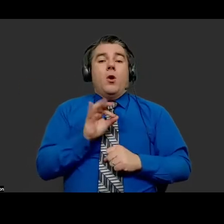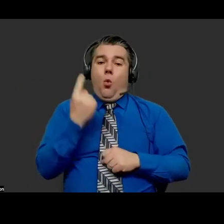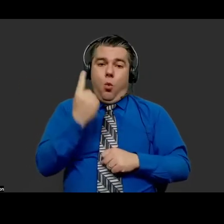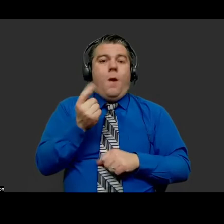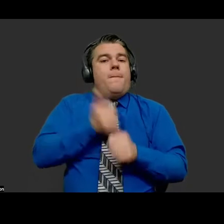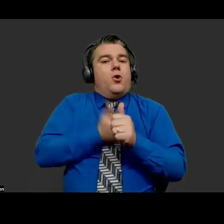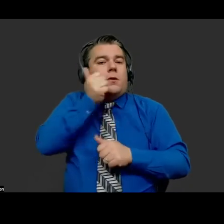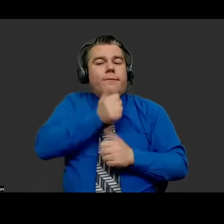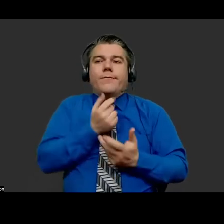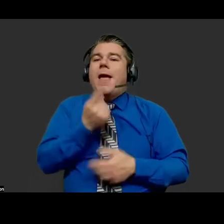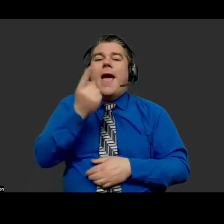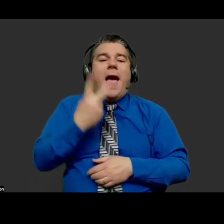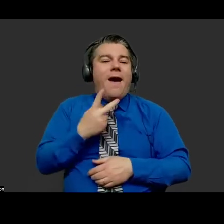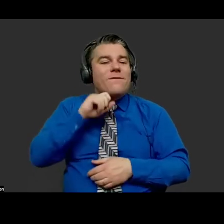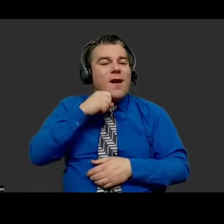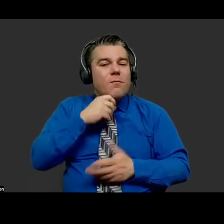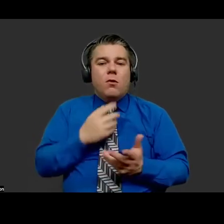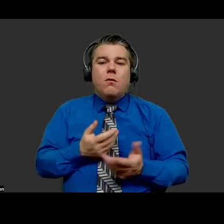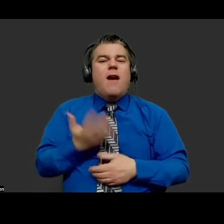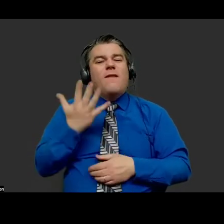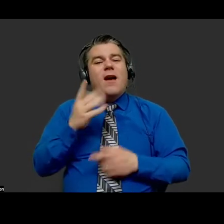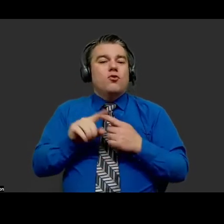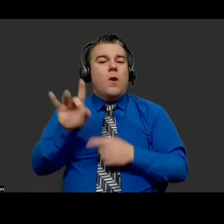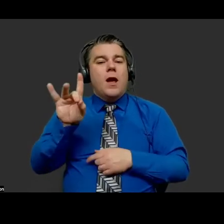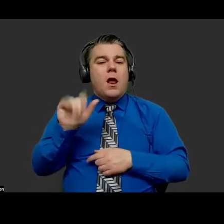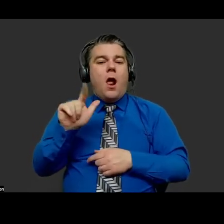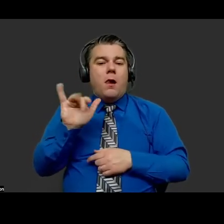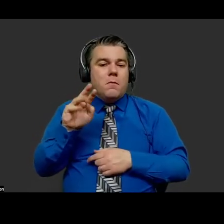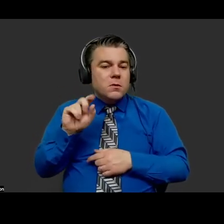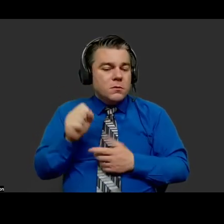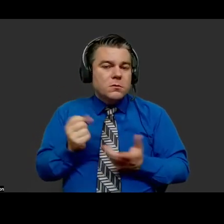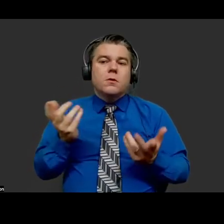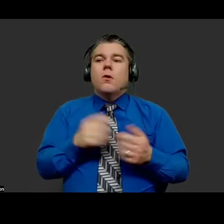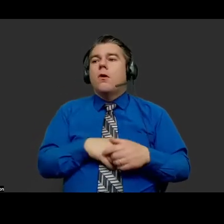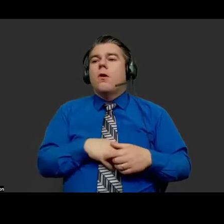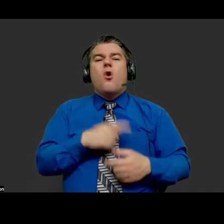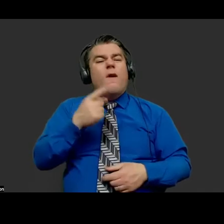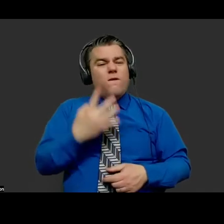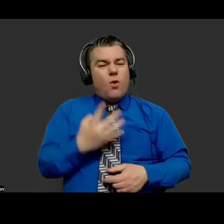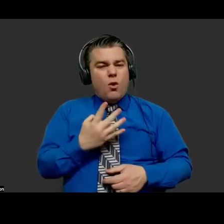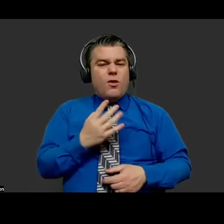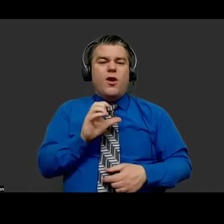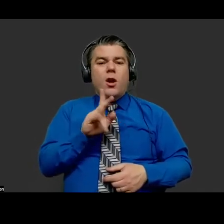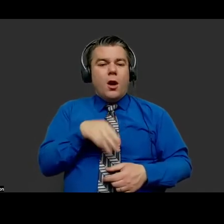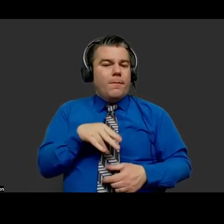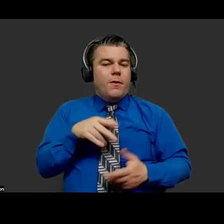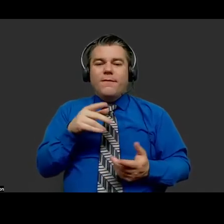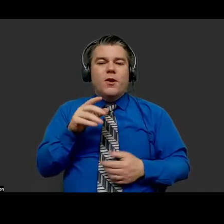an apple, 5 to 8 almonds, or a fourth of a cup of cucumber, carrots, or